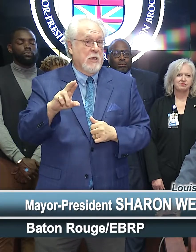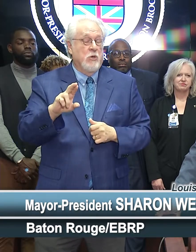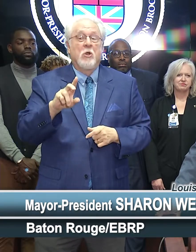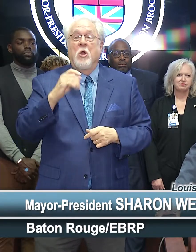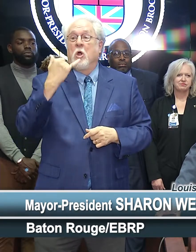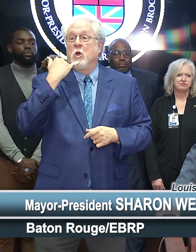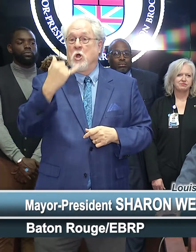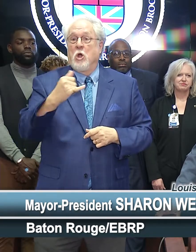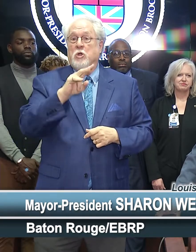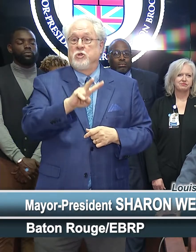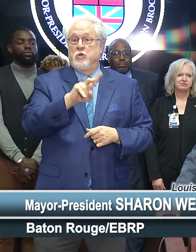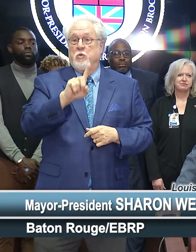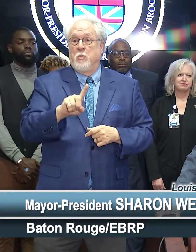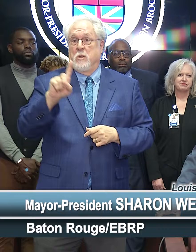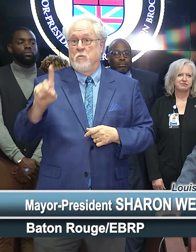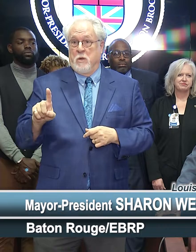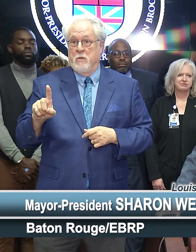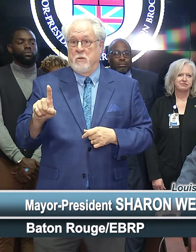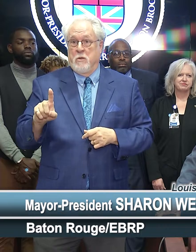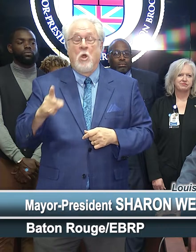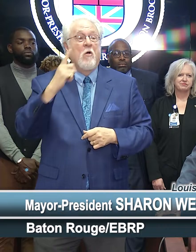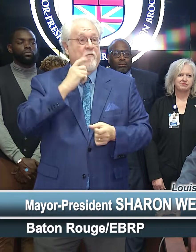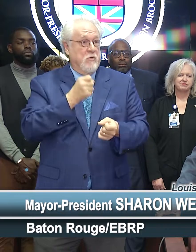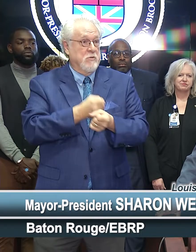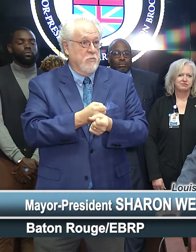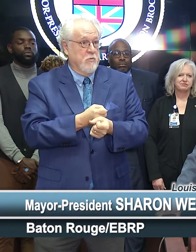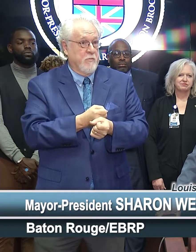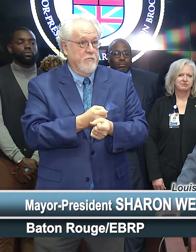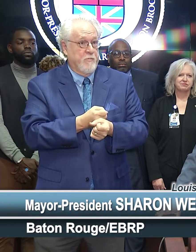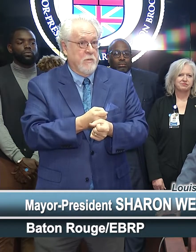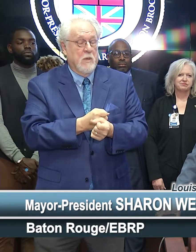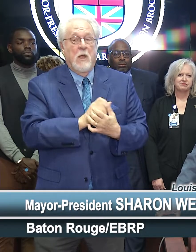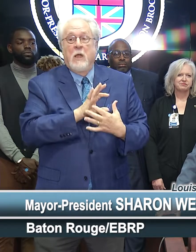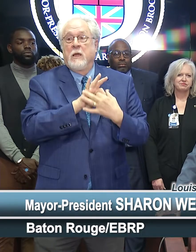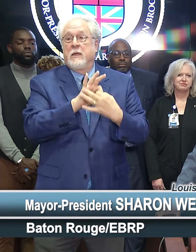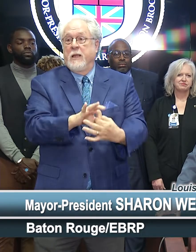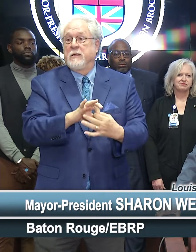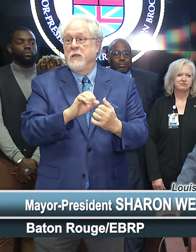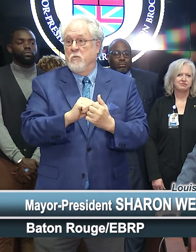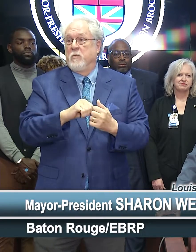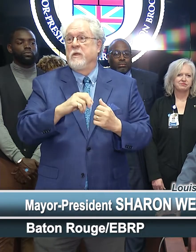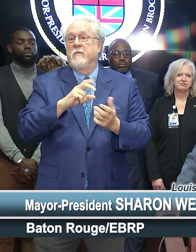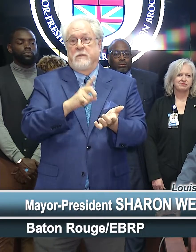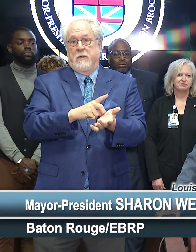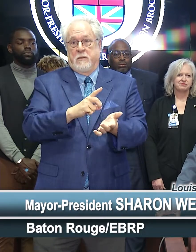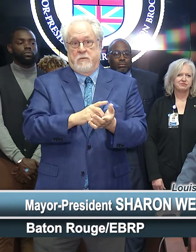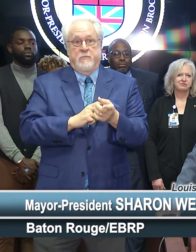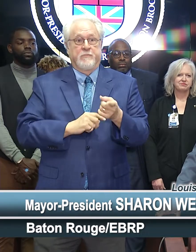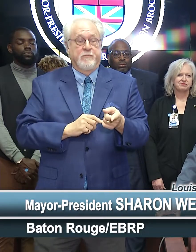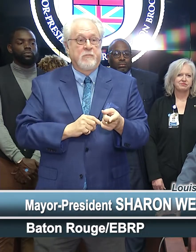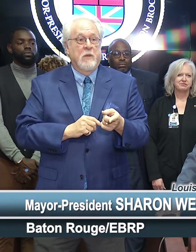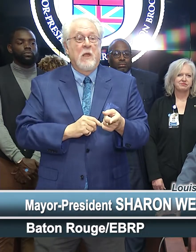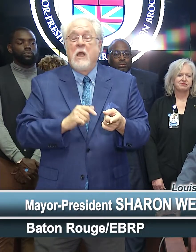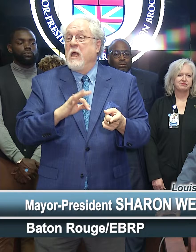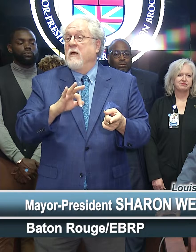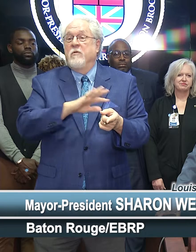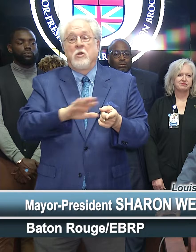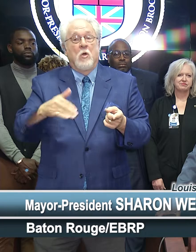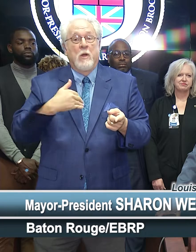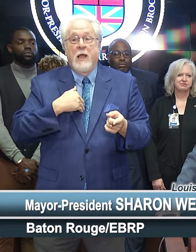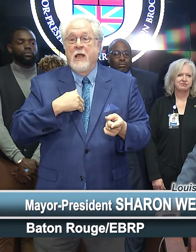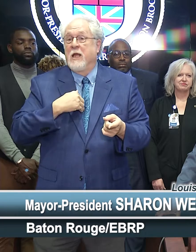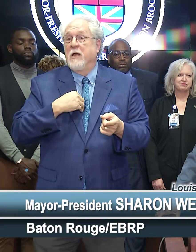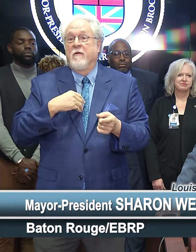call 211 for support in connecting with a healthcare provider. If you do not have